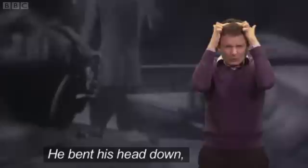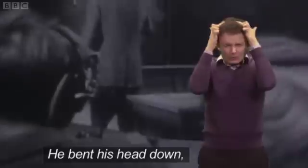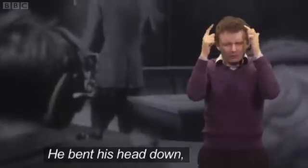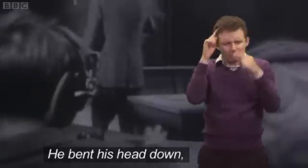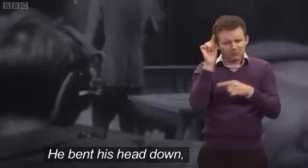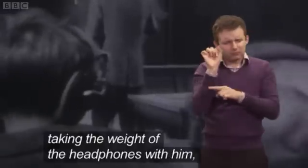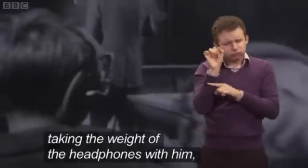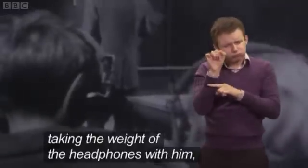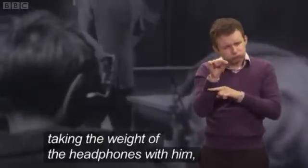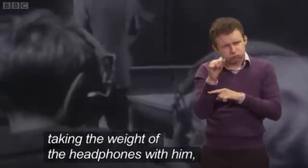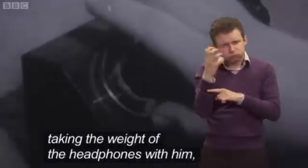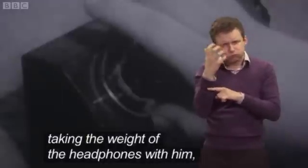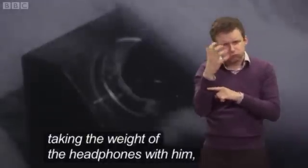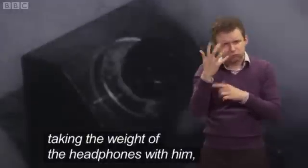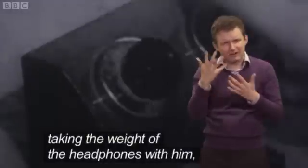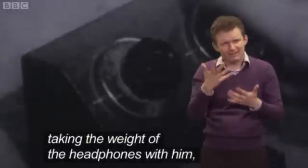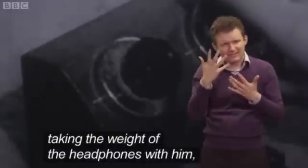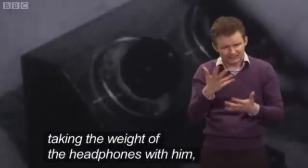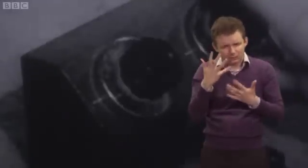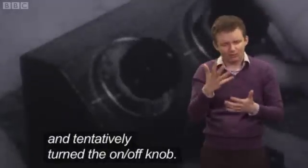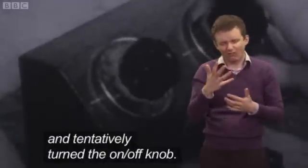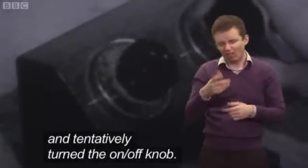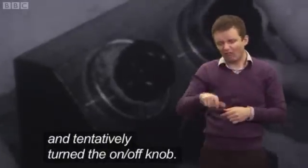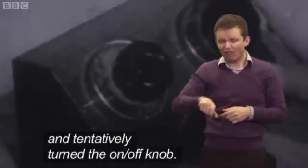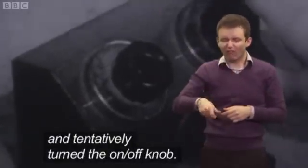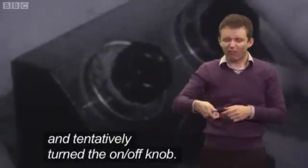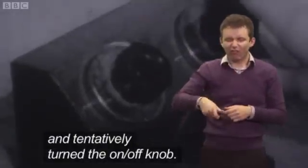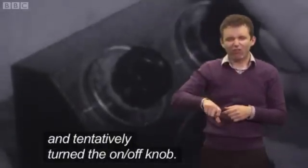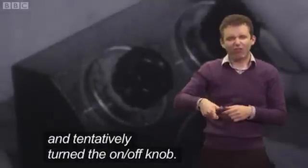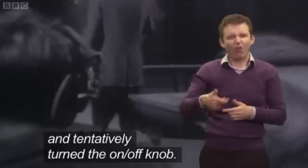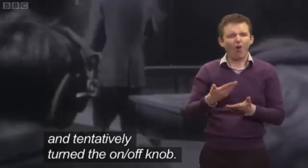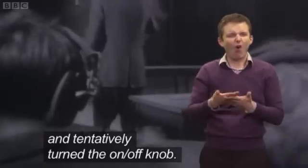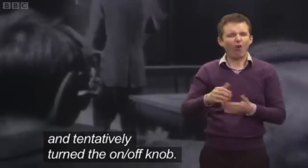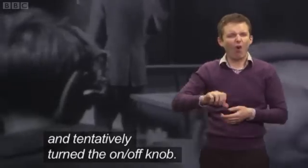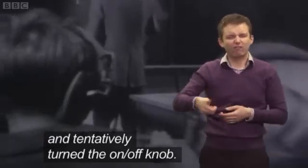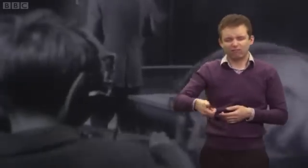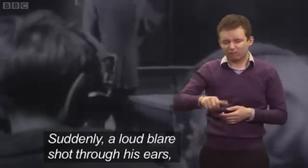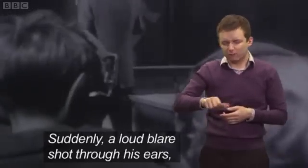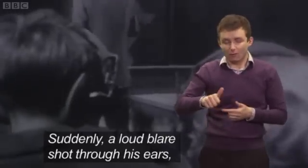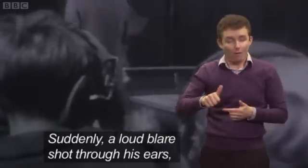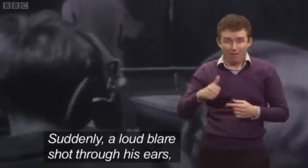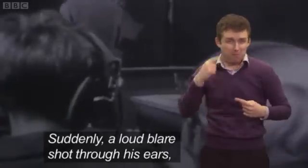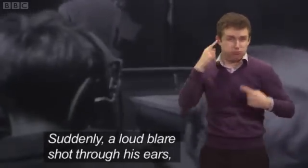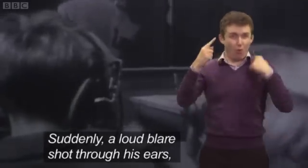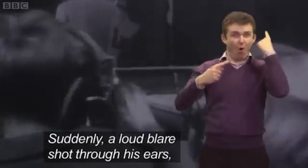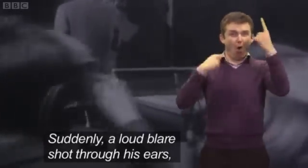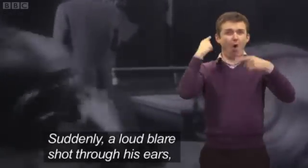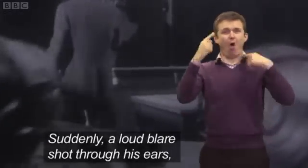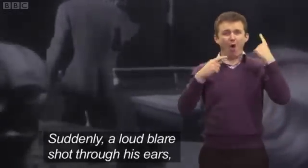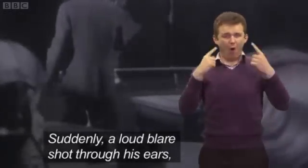down, taking the weight of the headphones with him, and tentatively turned the on-off knob. Suddenly a loud blare shot